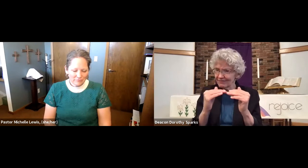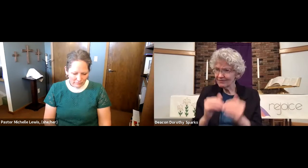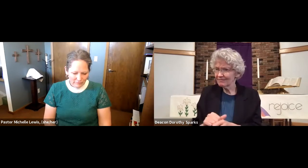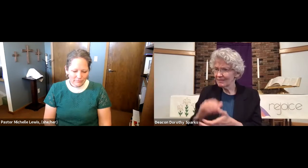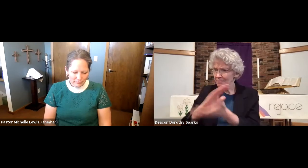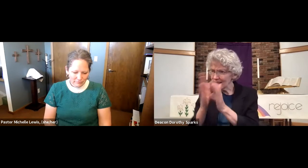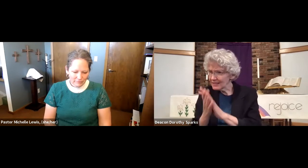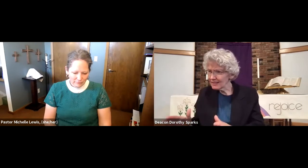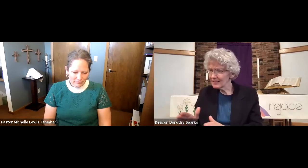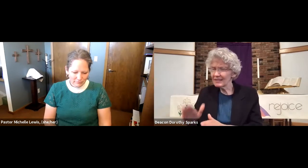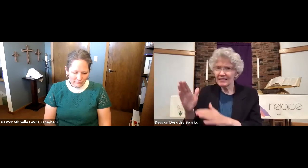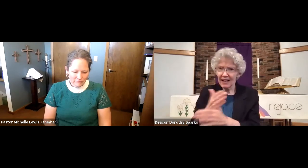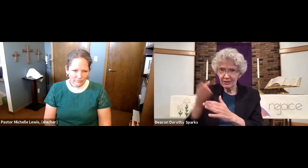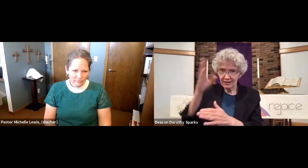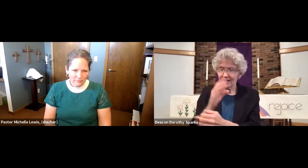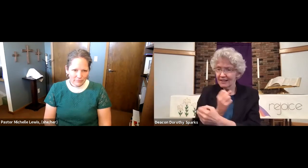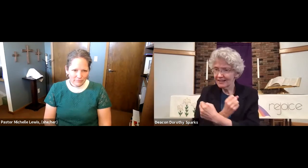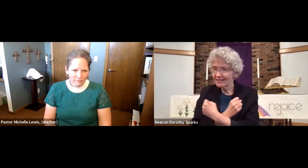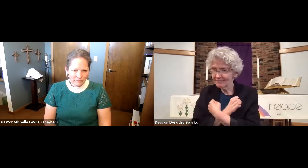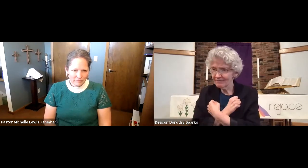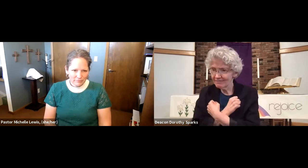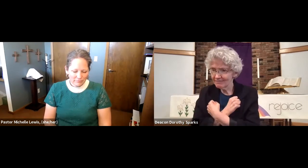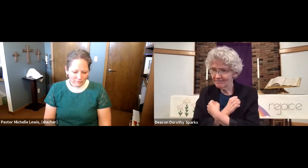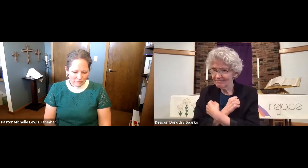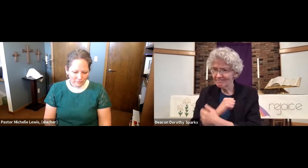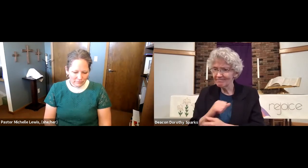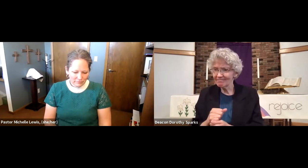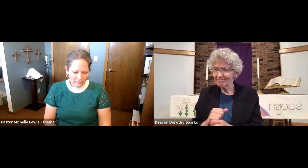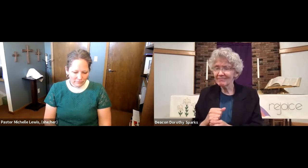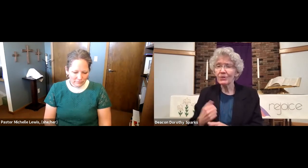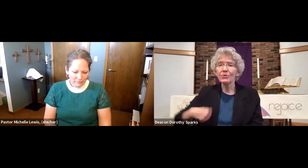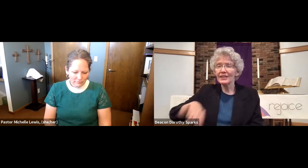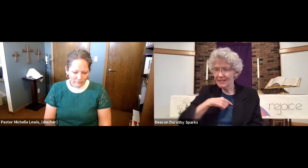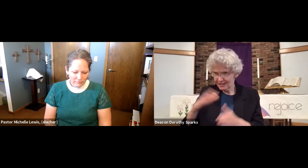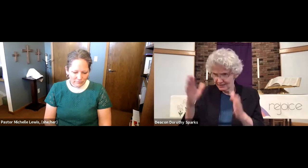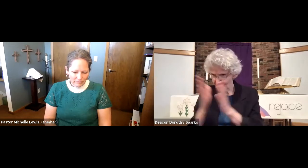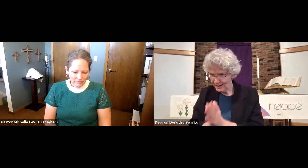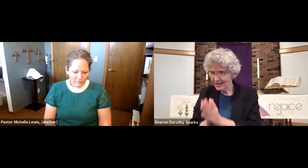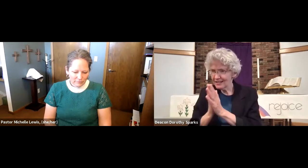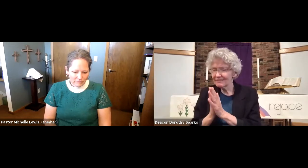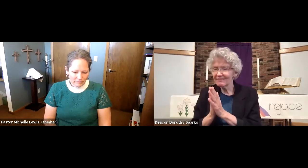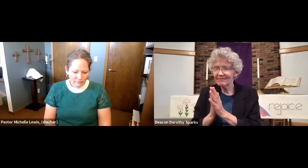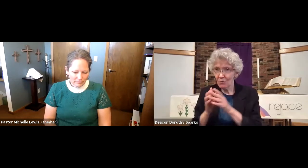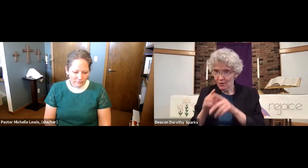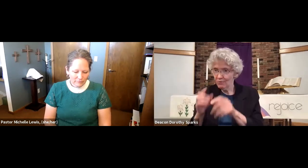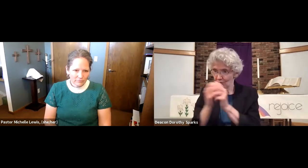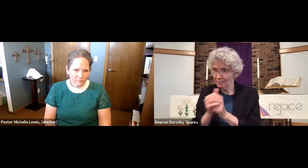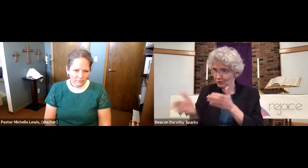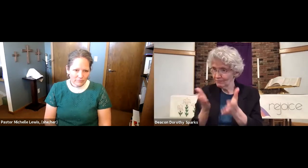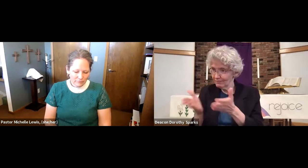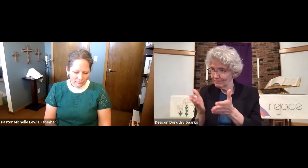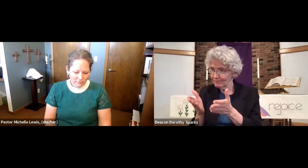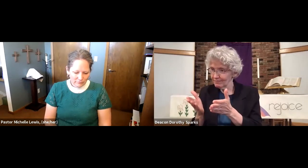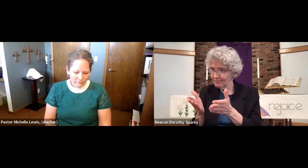It is our prayer that worship here at Bread of Life, Deaf Lutheran Church, will help you to